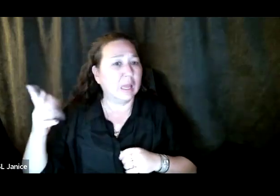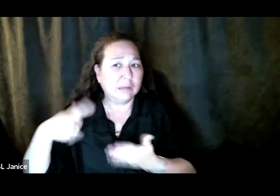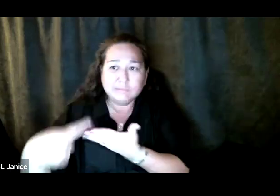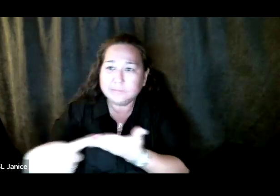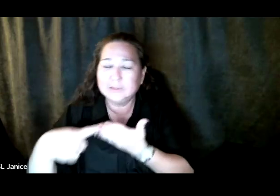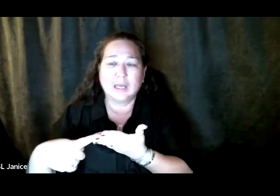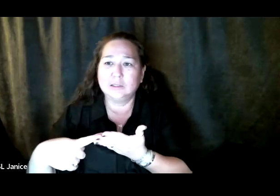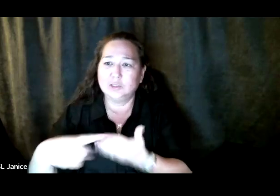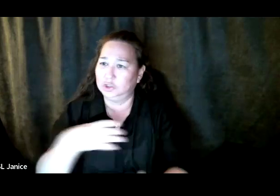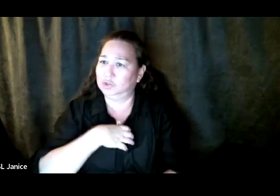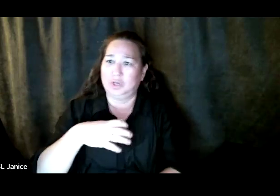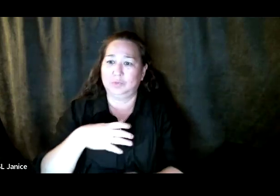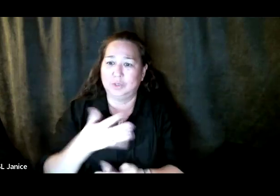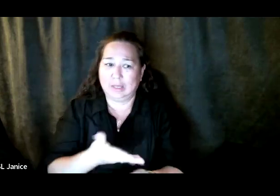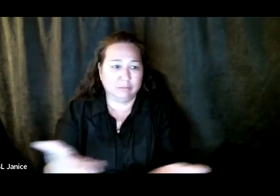objection to the motion?